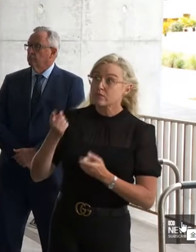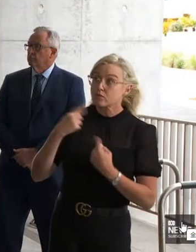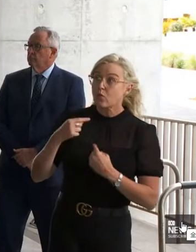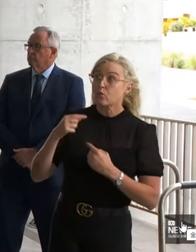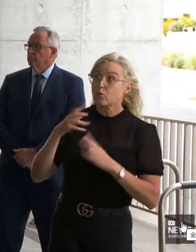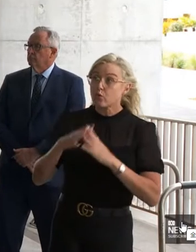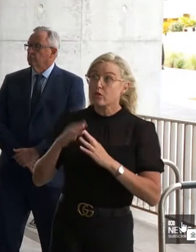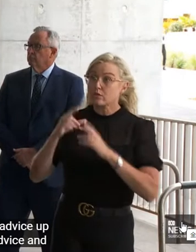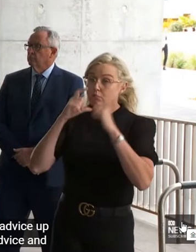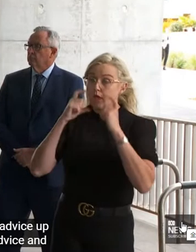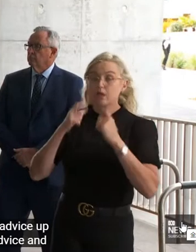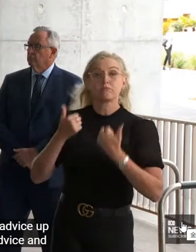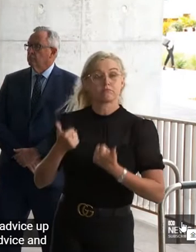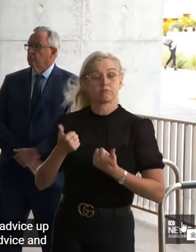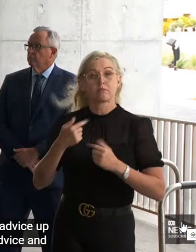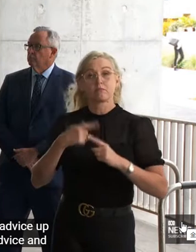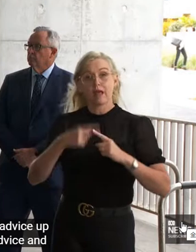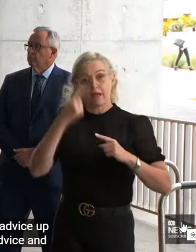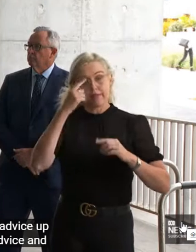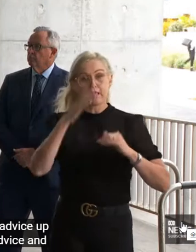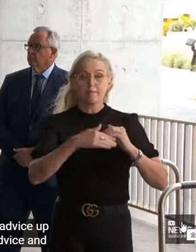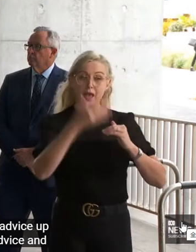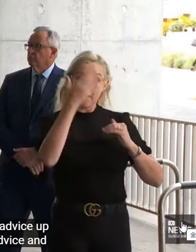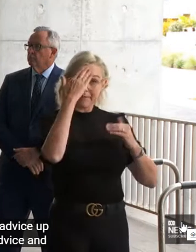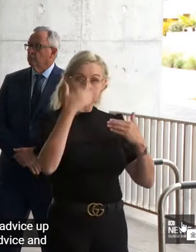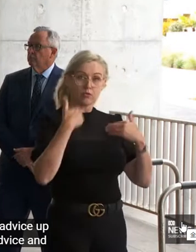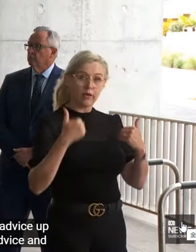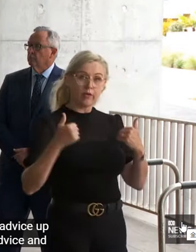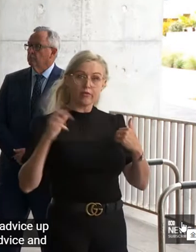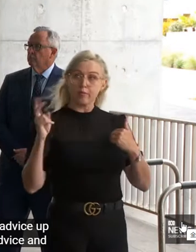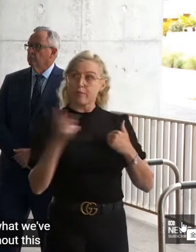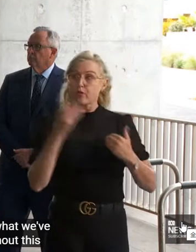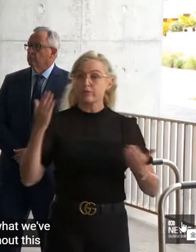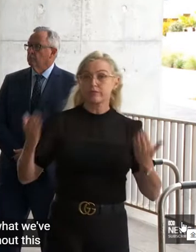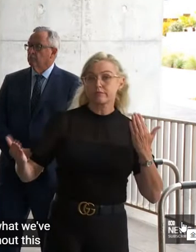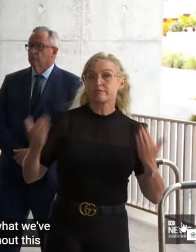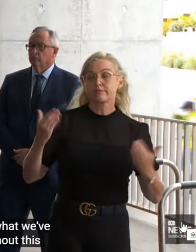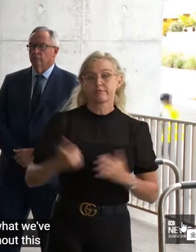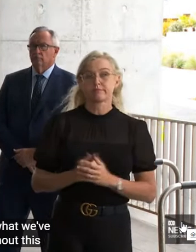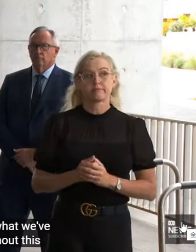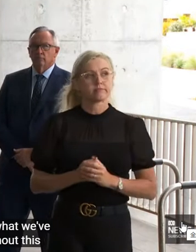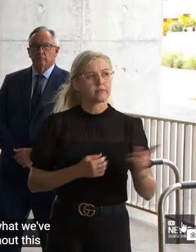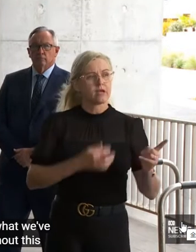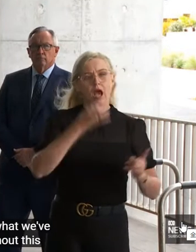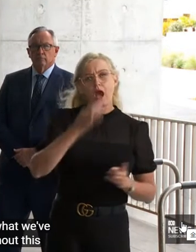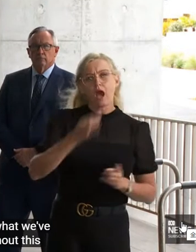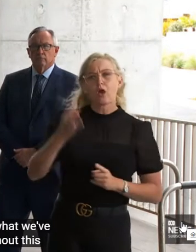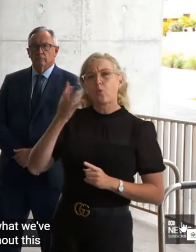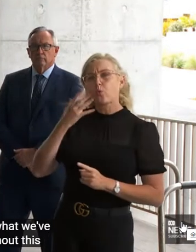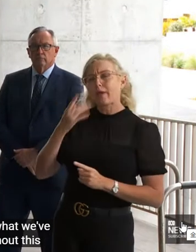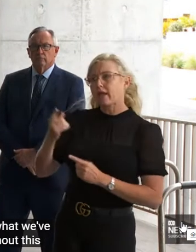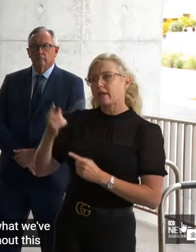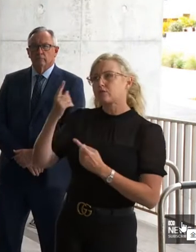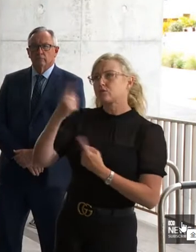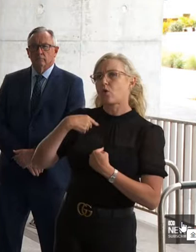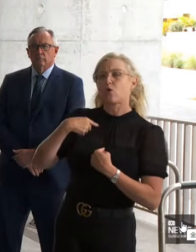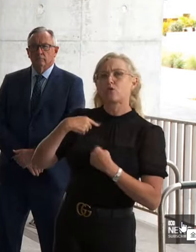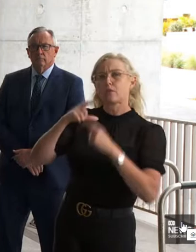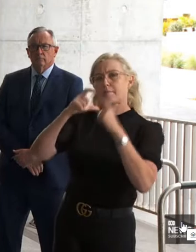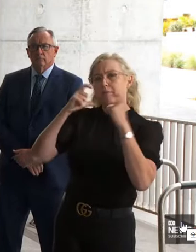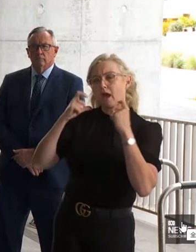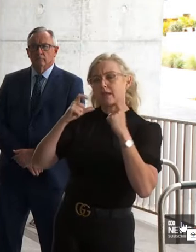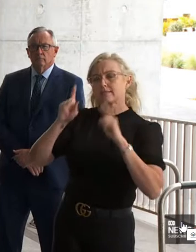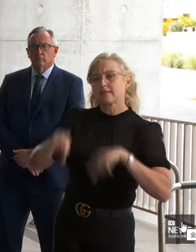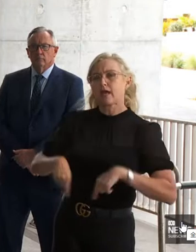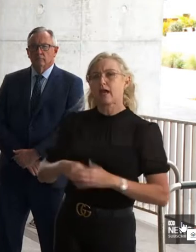with our economic advice and mental health. That's what we've always said throughout this pandemic. But when did you recommend it? There's been a